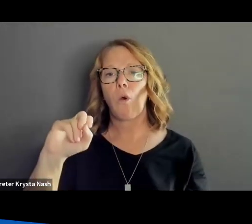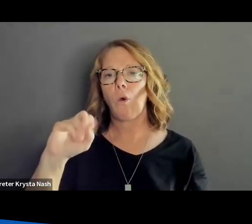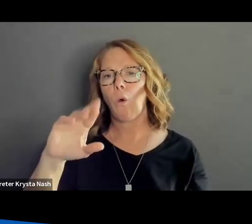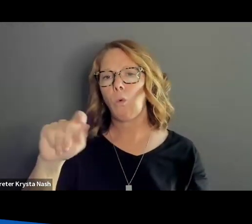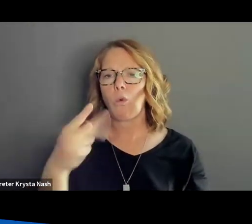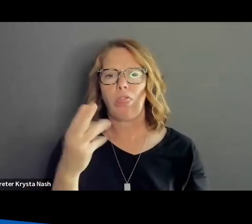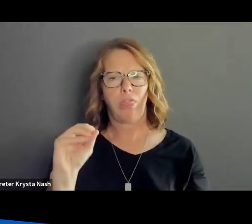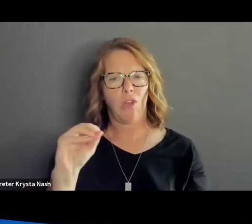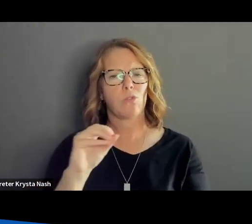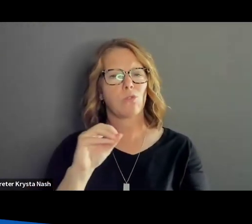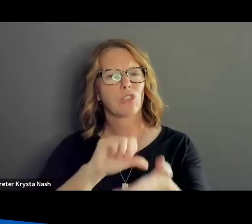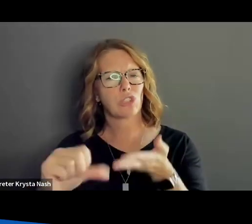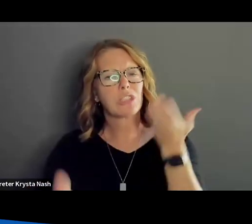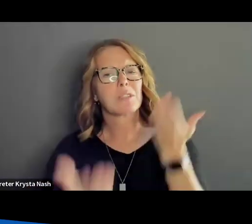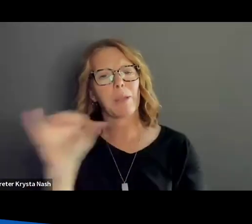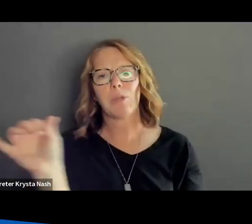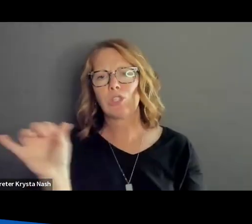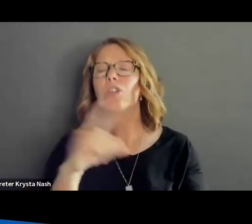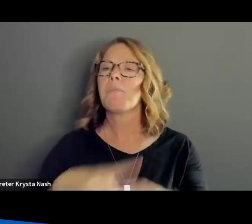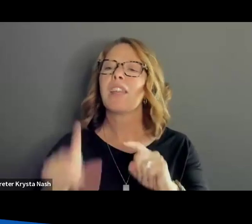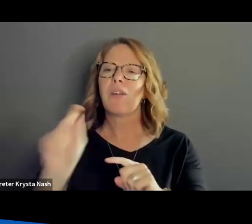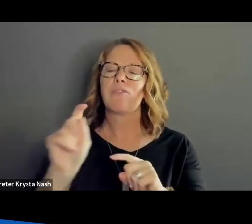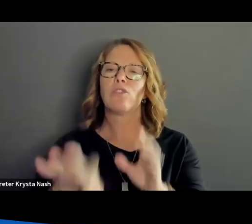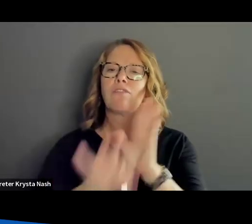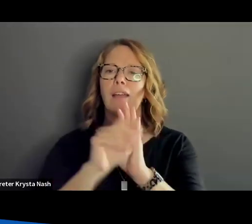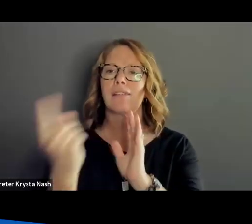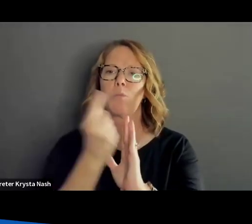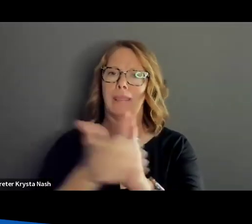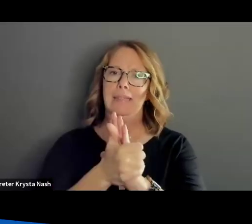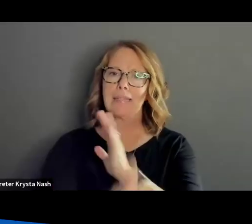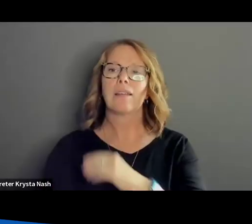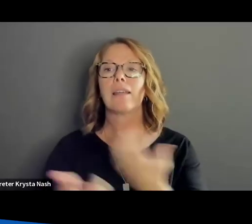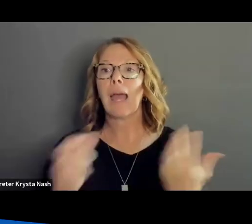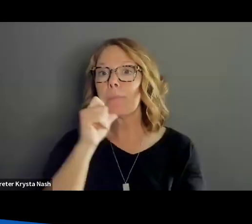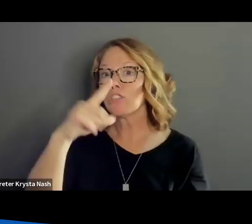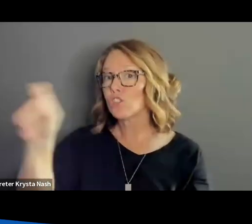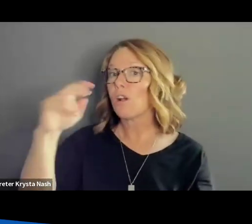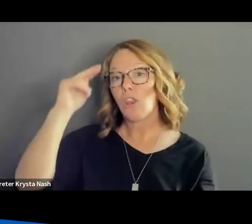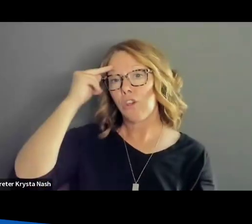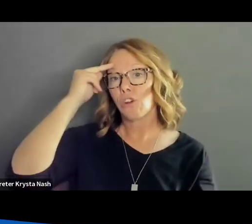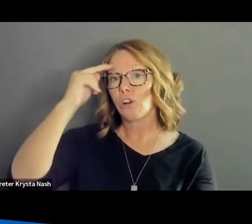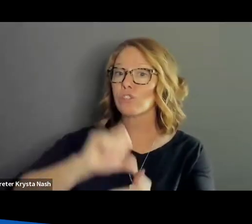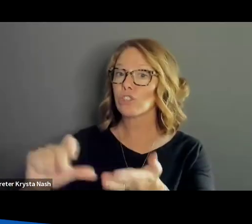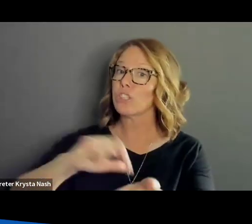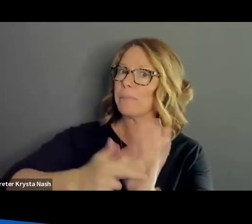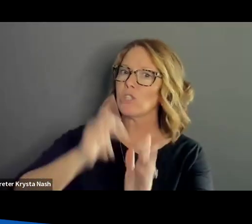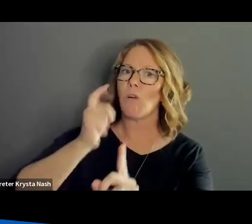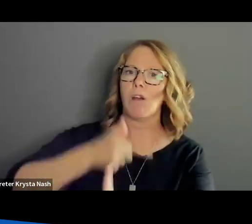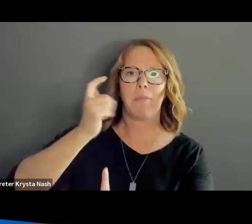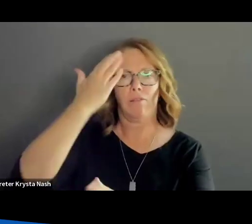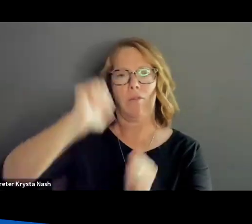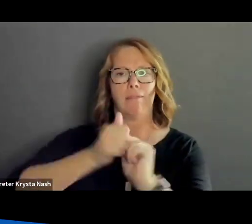do it. So you have to find somebody who's skilled in it. Not every just because you're a neurosurgeon doesn't mean you do this kind of